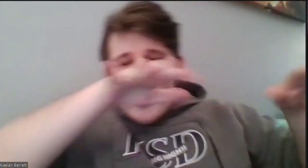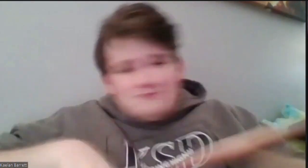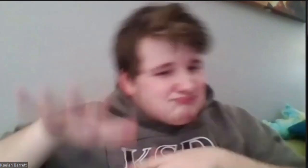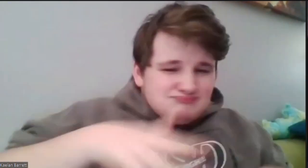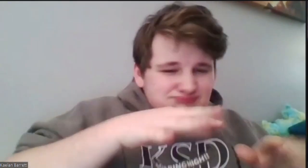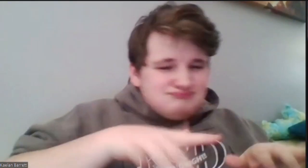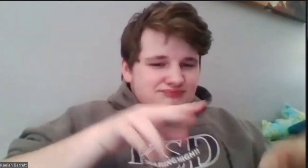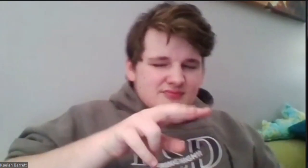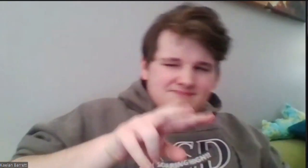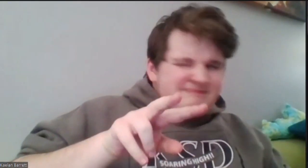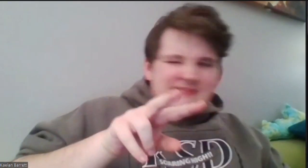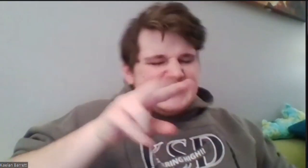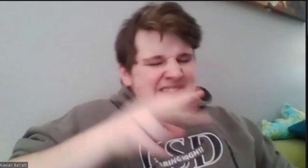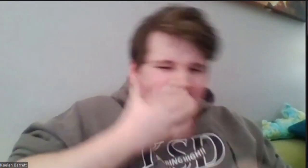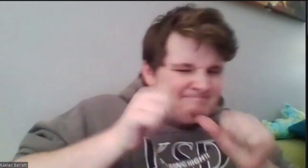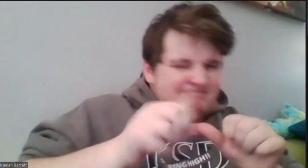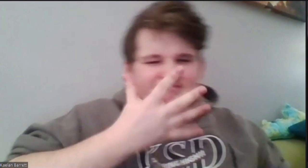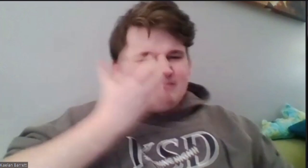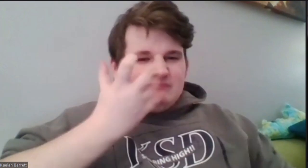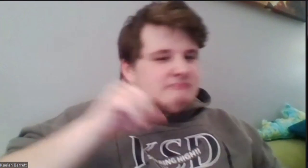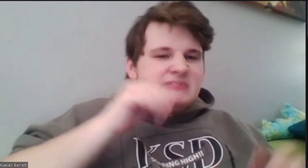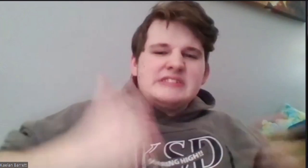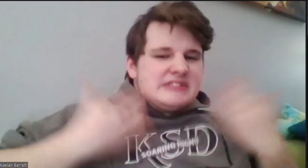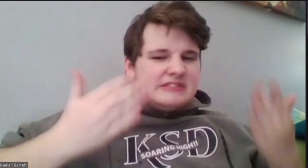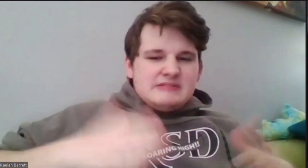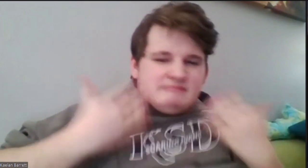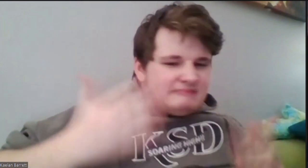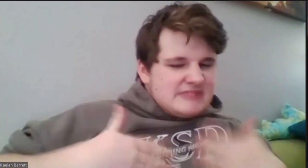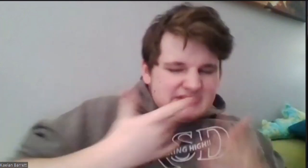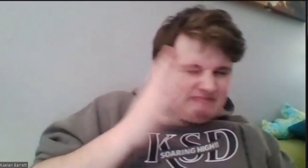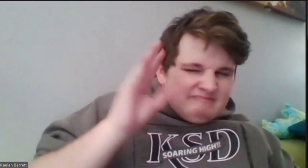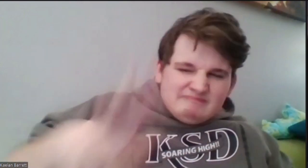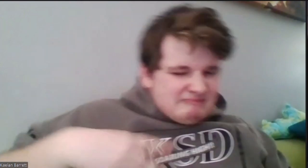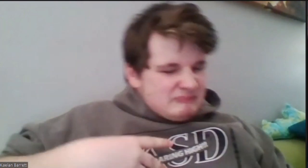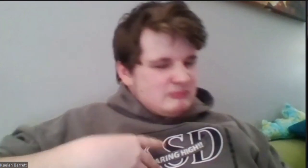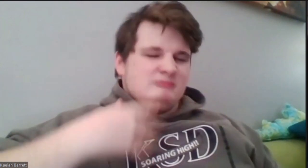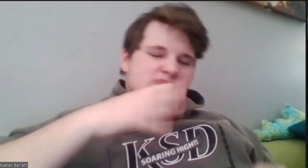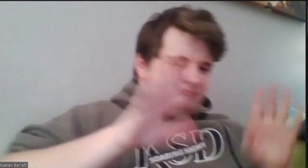snow and they're having a grand old time. So he continues on. He's not a happy old man at